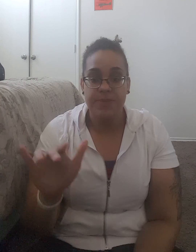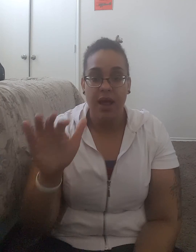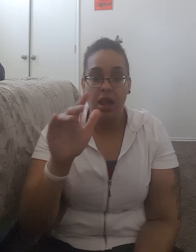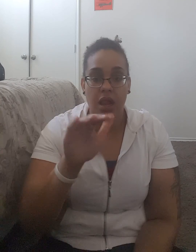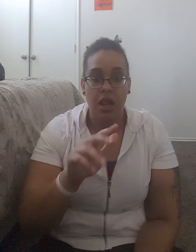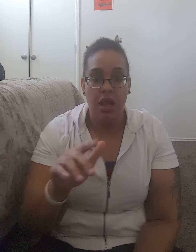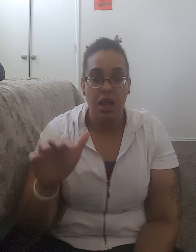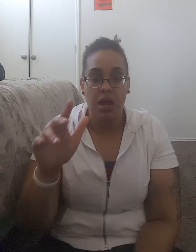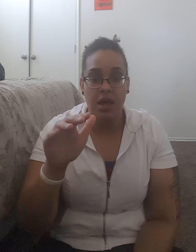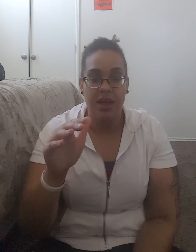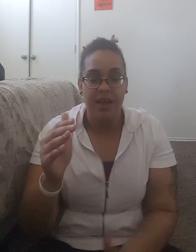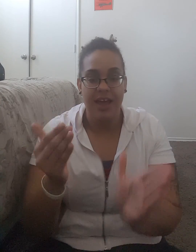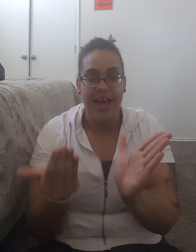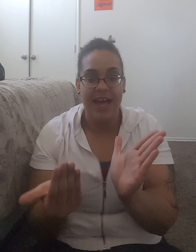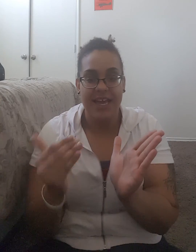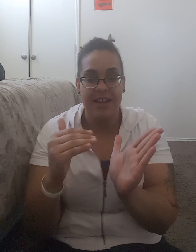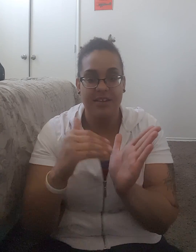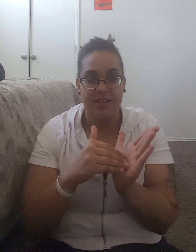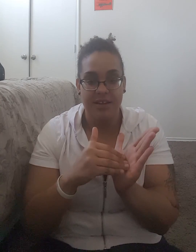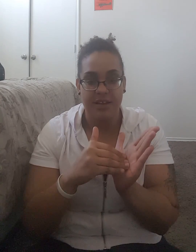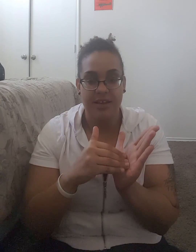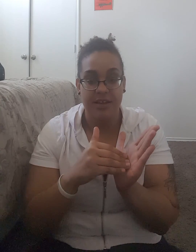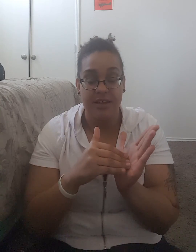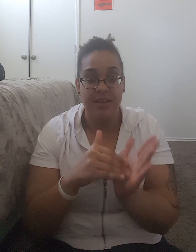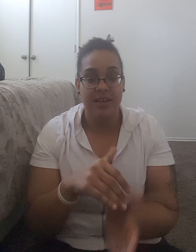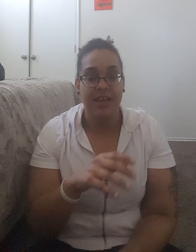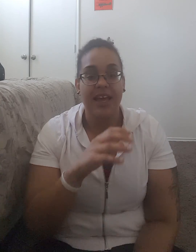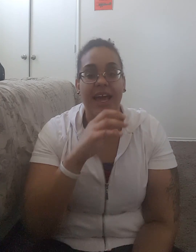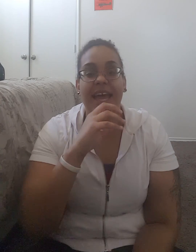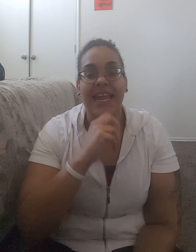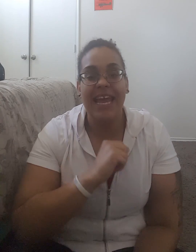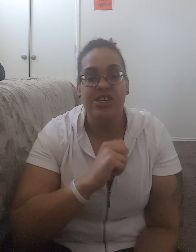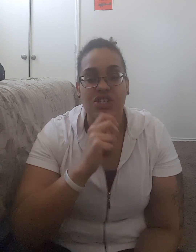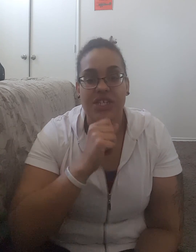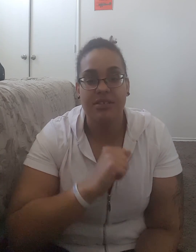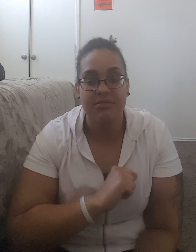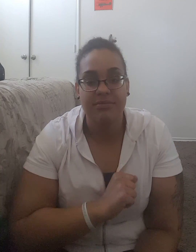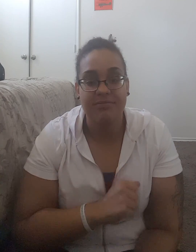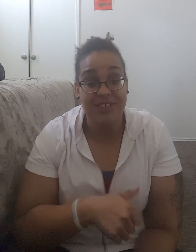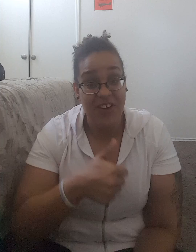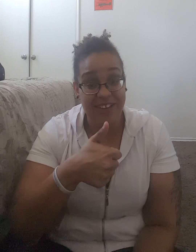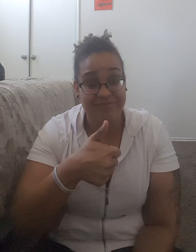fingerspell, again, and age. Okay?